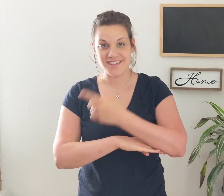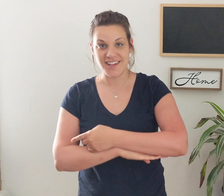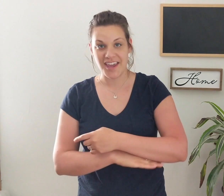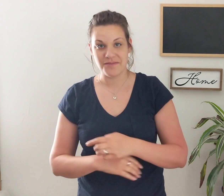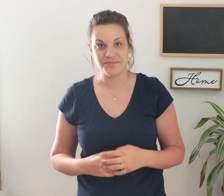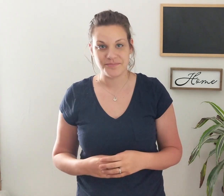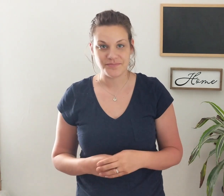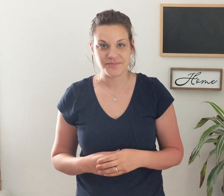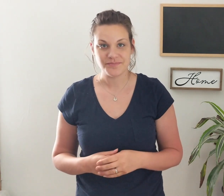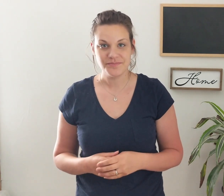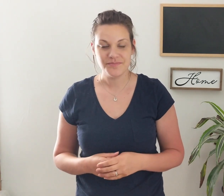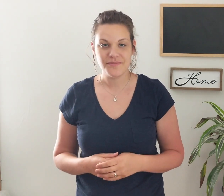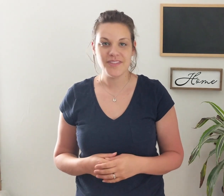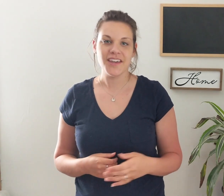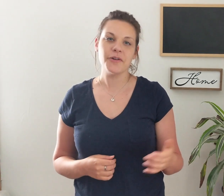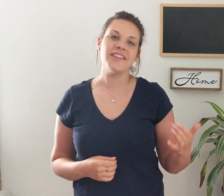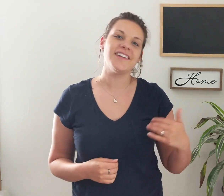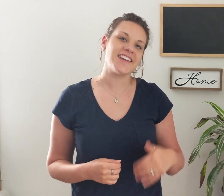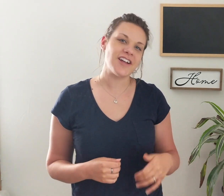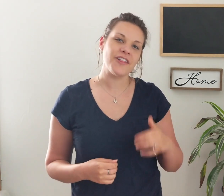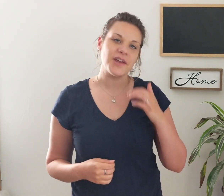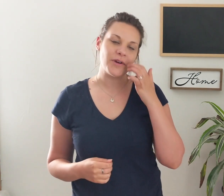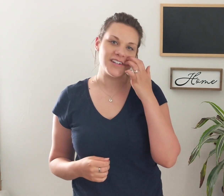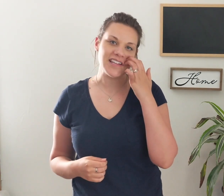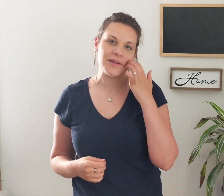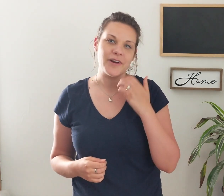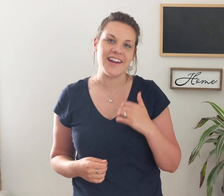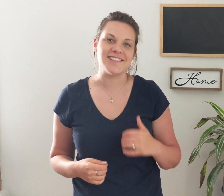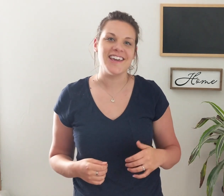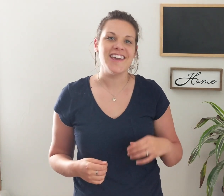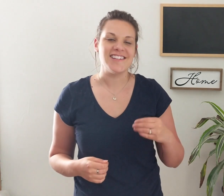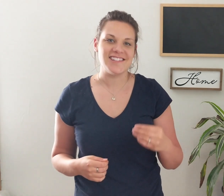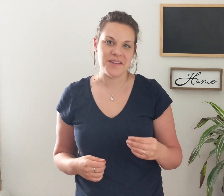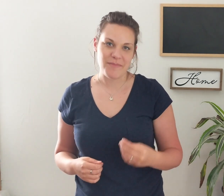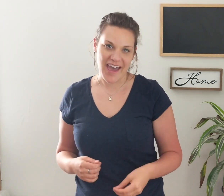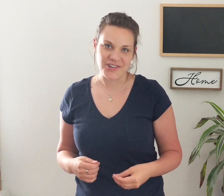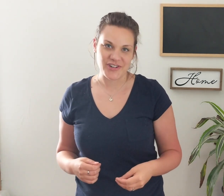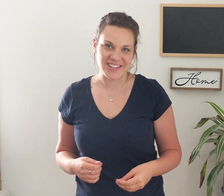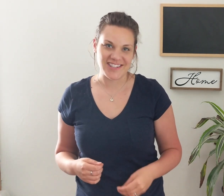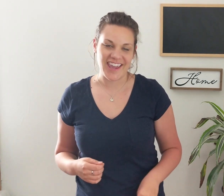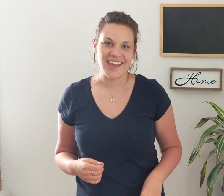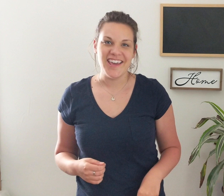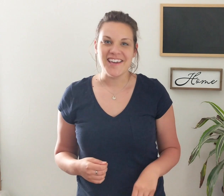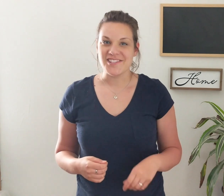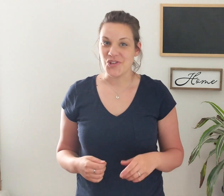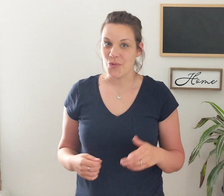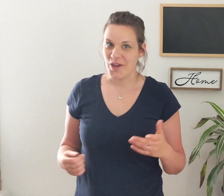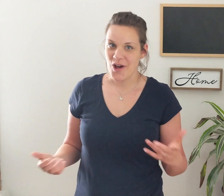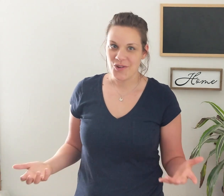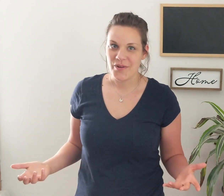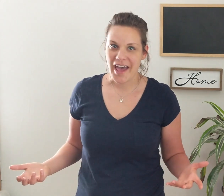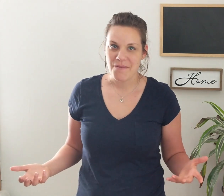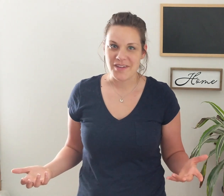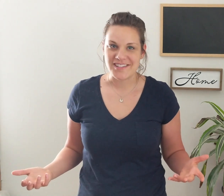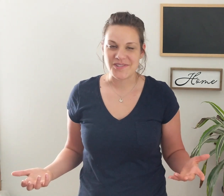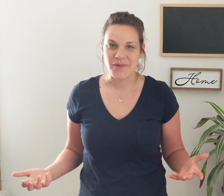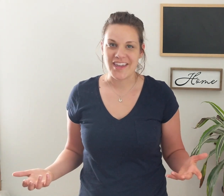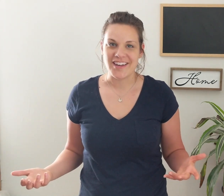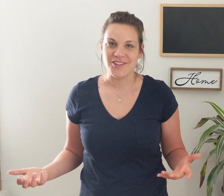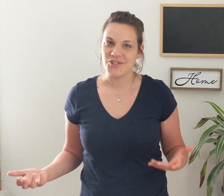Day. All right, the next holiday we're gonna celebrate is St. Patrick's Day. So we all know what happens when you don't